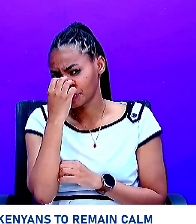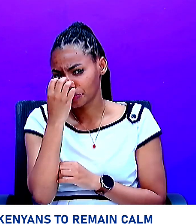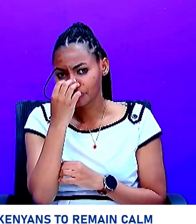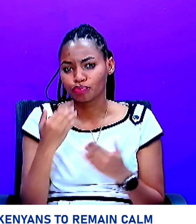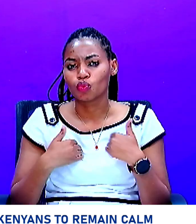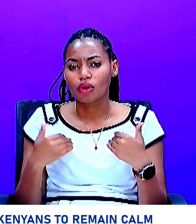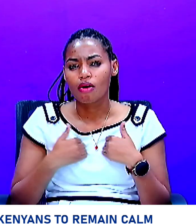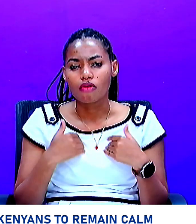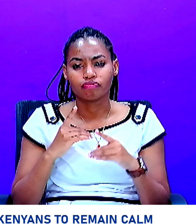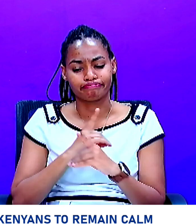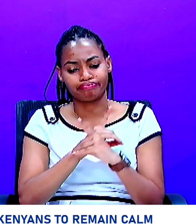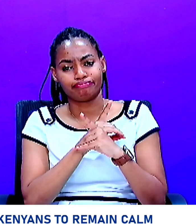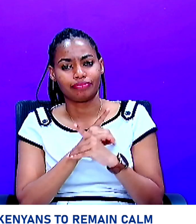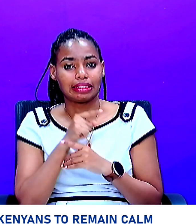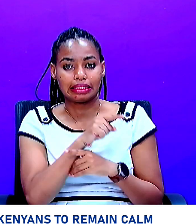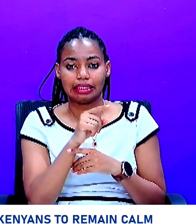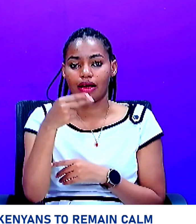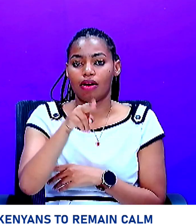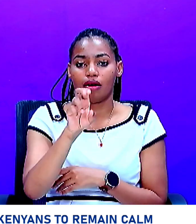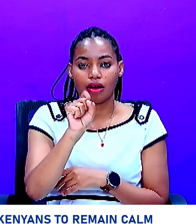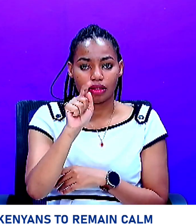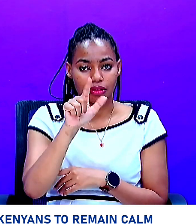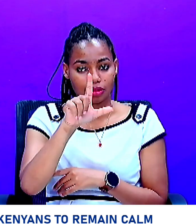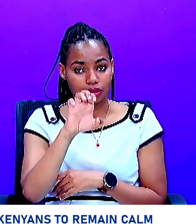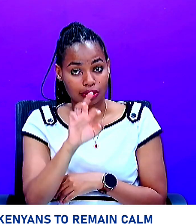in the U.S. Congress.